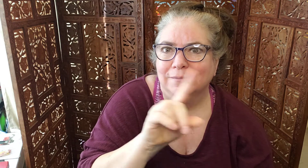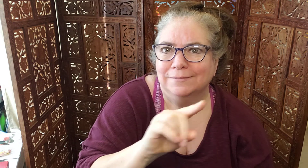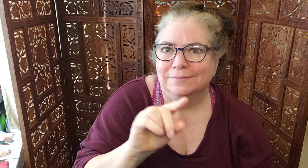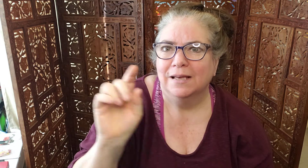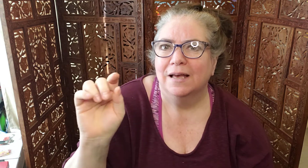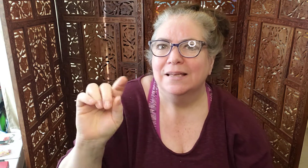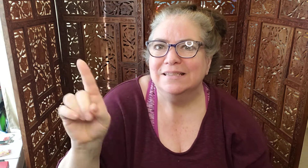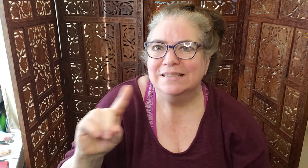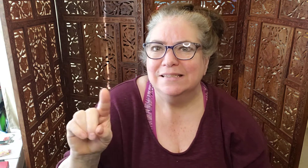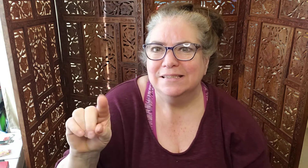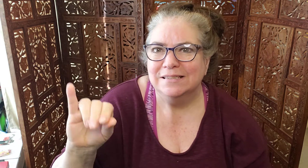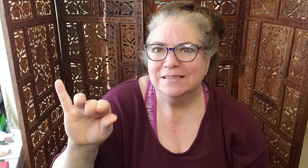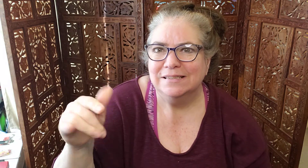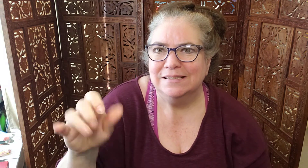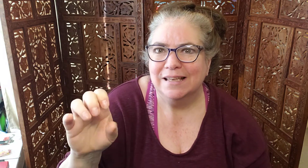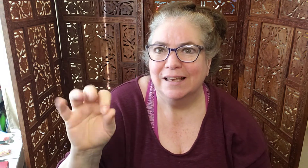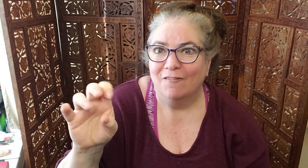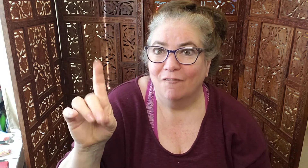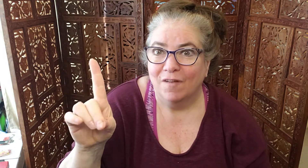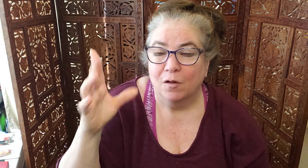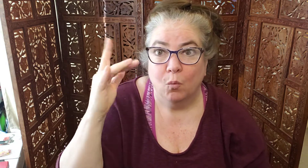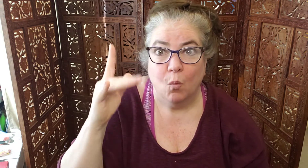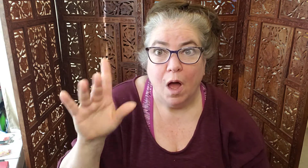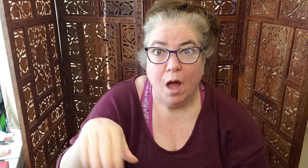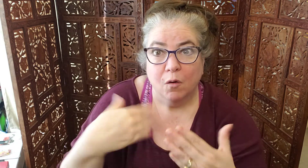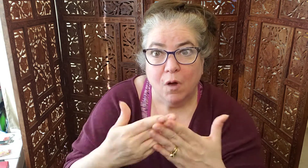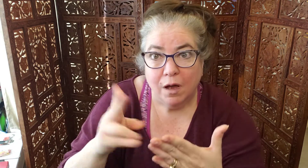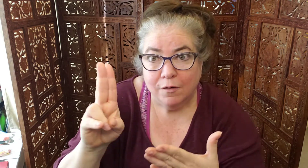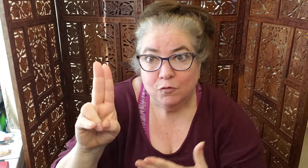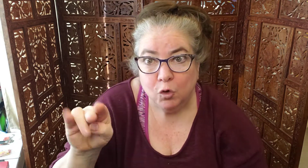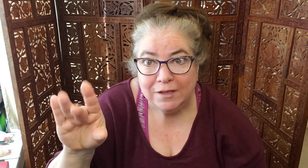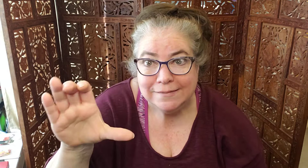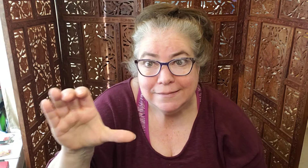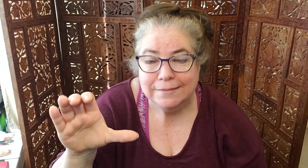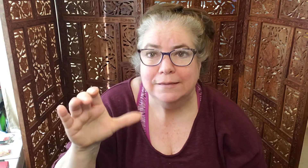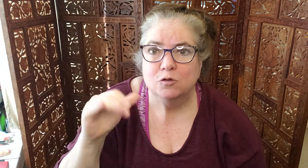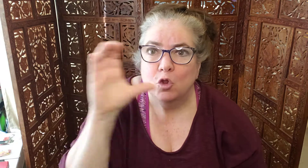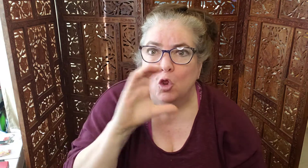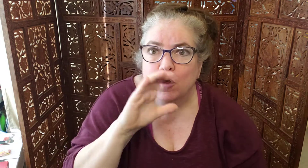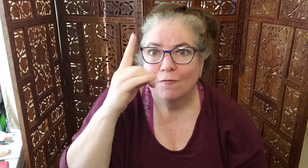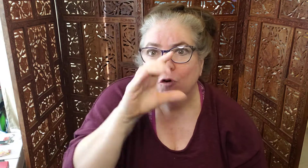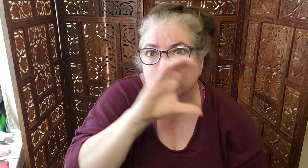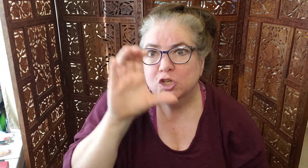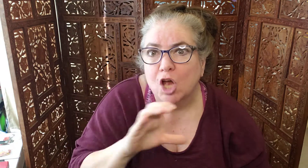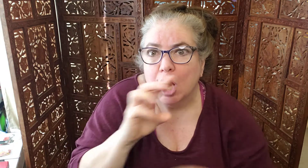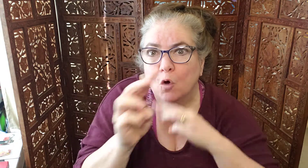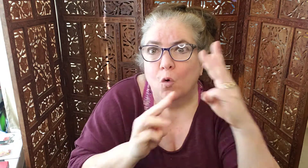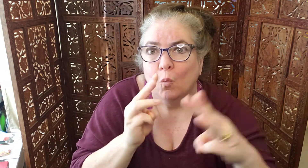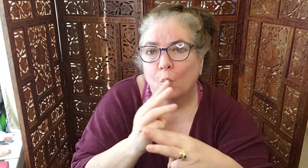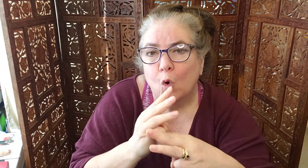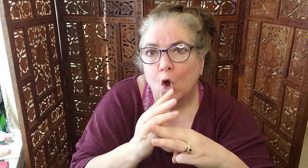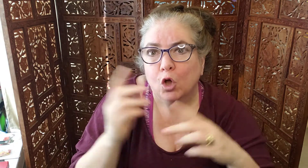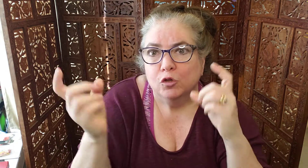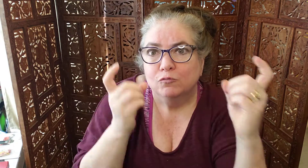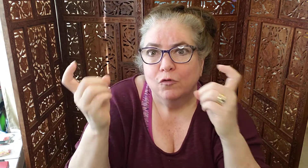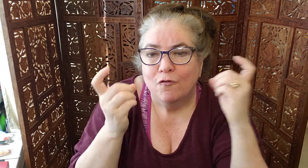act for the Chicago World's Fair. When Ziegfeld arrived in New York that spring, there were